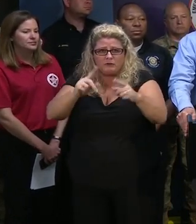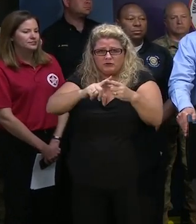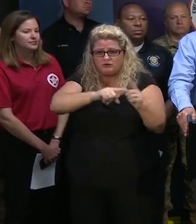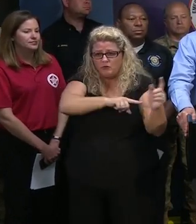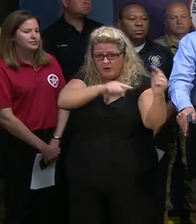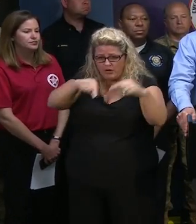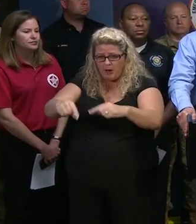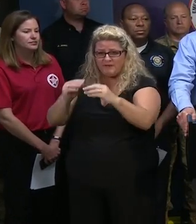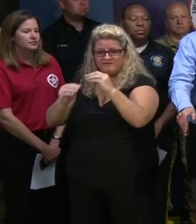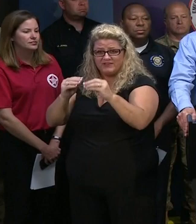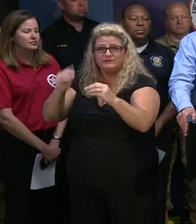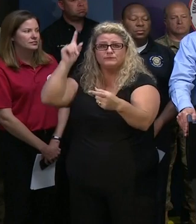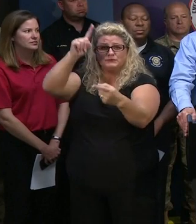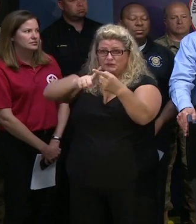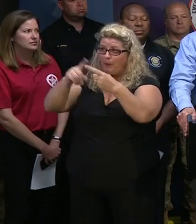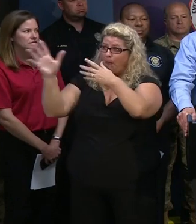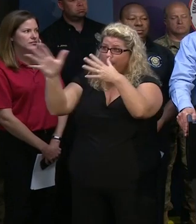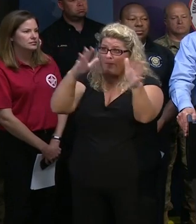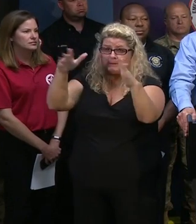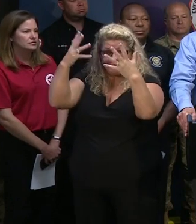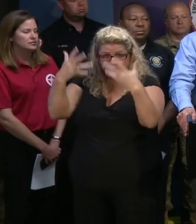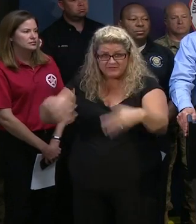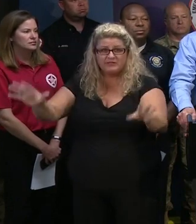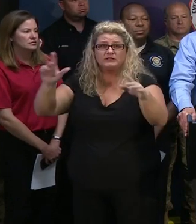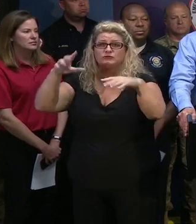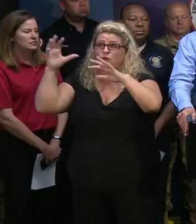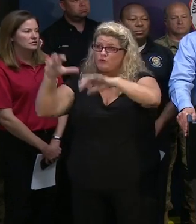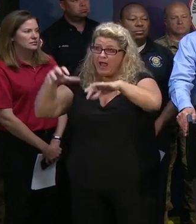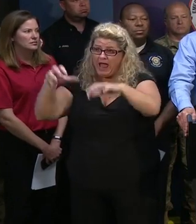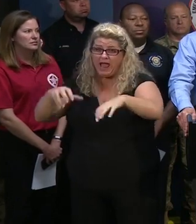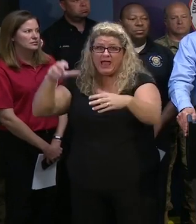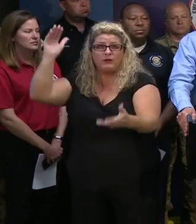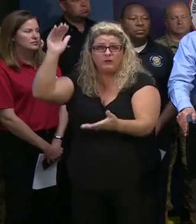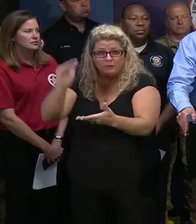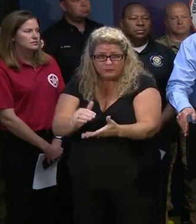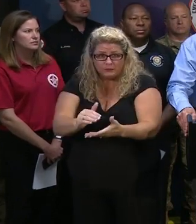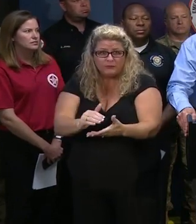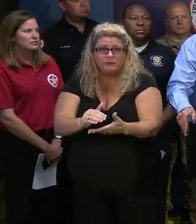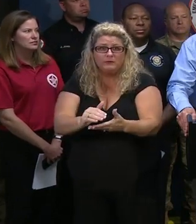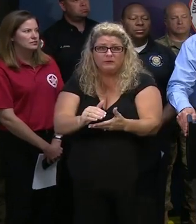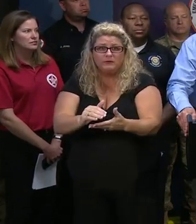until the winds have gone, the rain has subsided, and even then it will take days to do it.